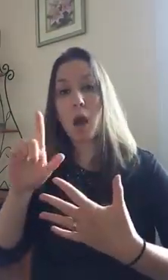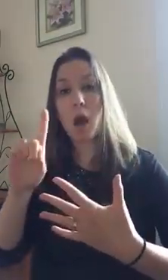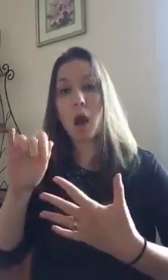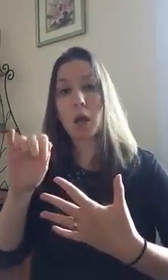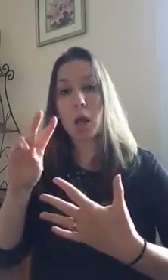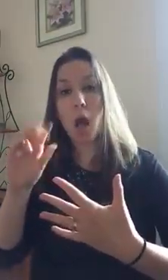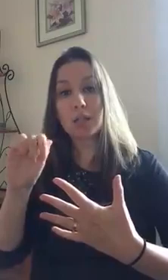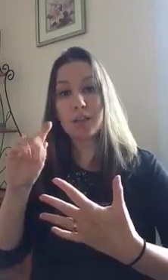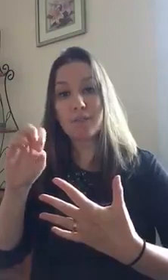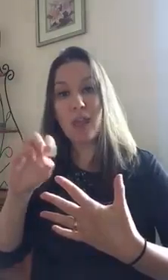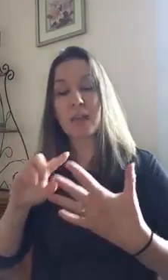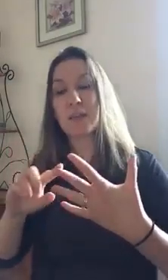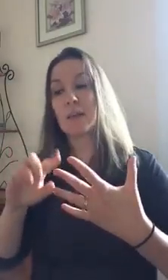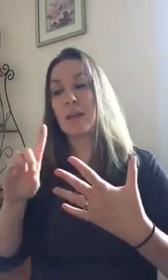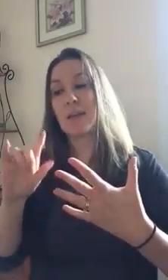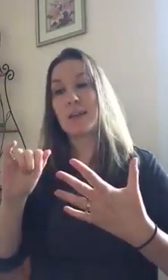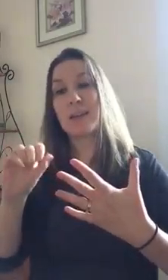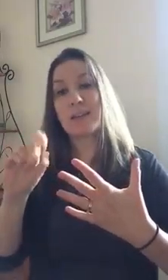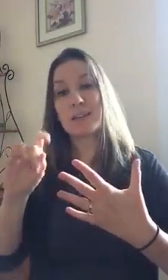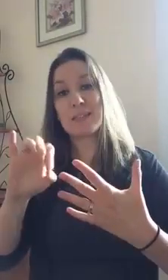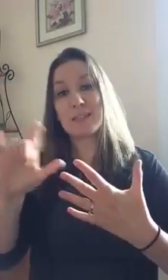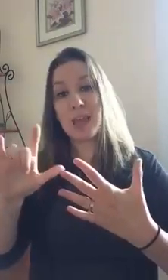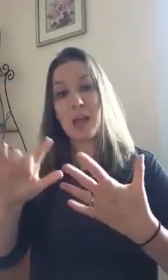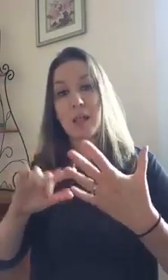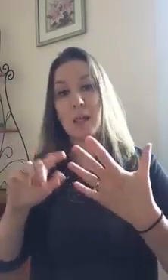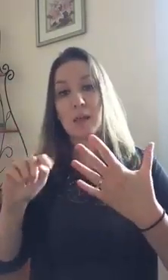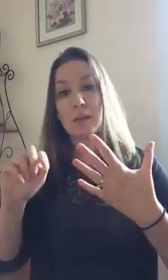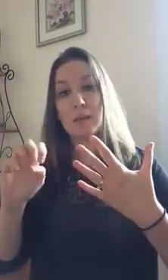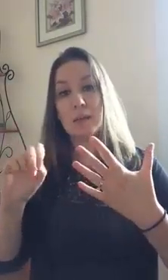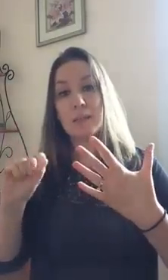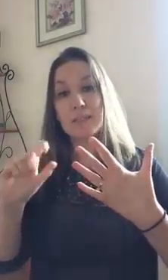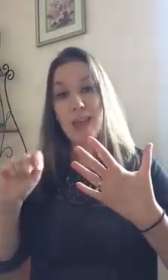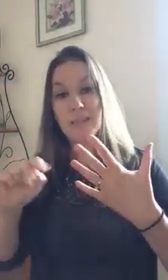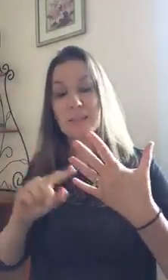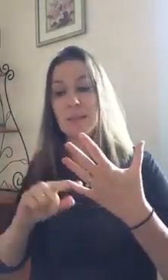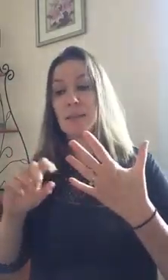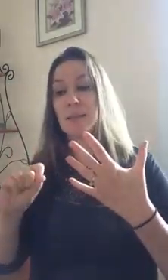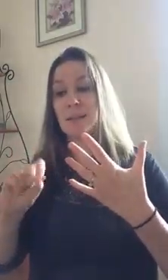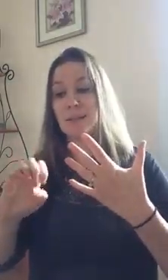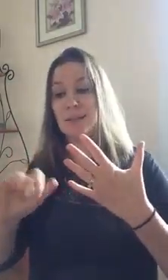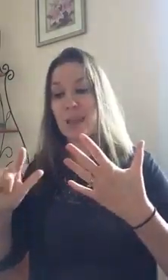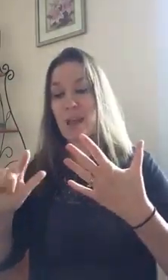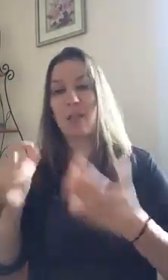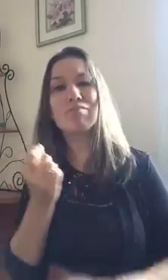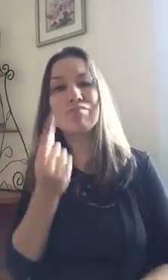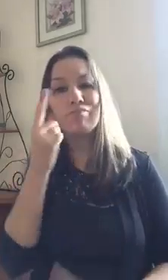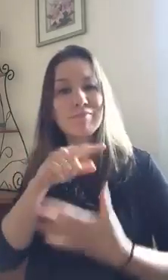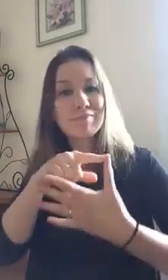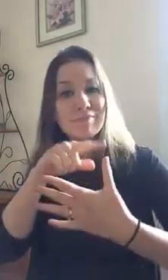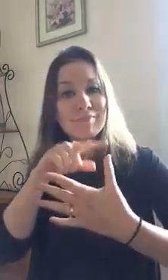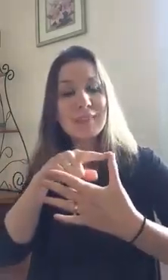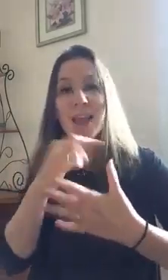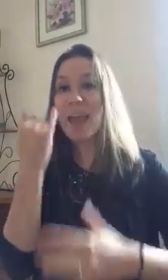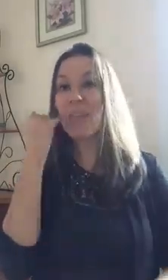seal. When it starts off with the seed, they know that if they don't have the best possible seed to begin this process with, regardless of what